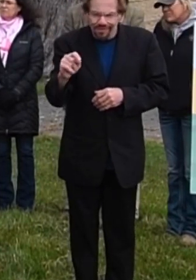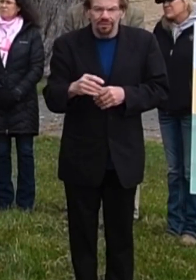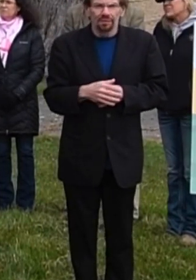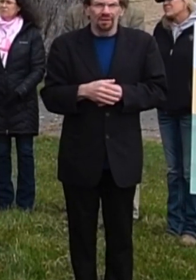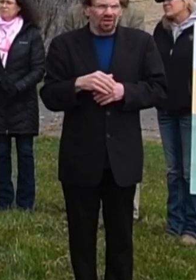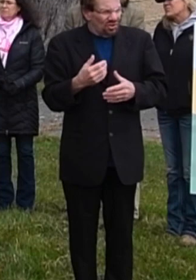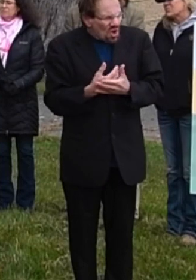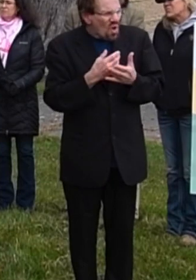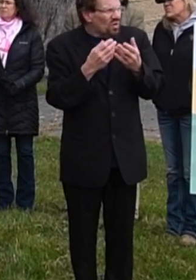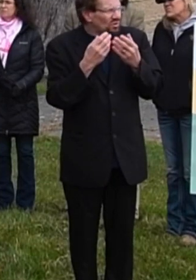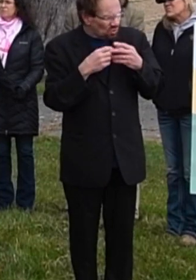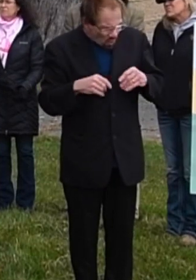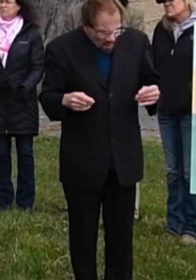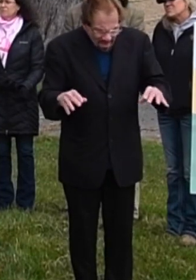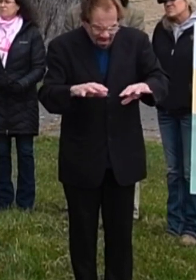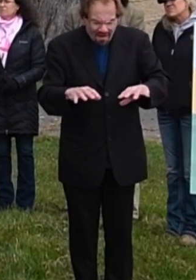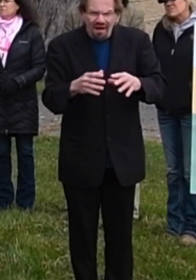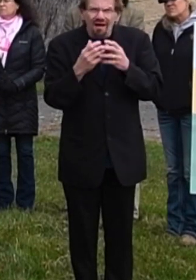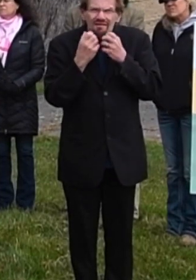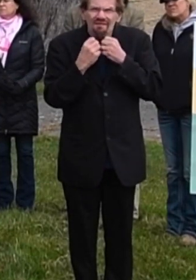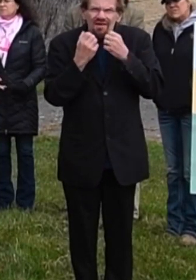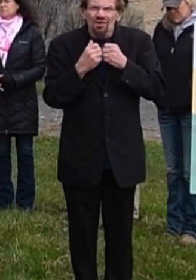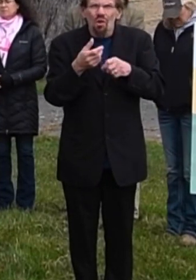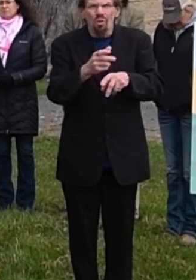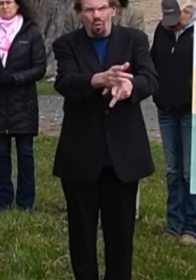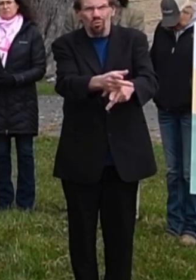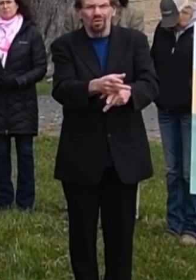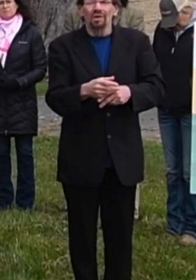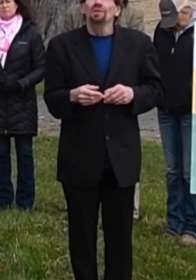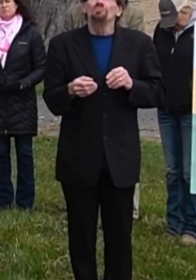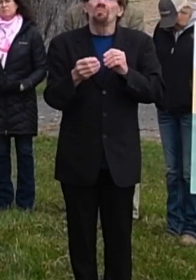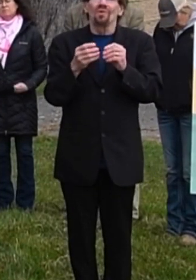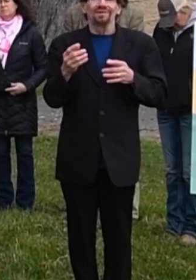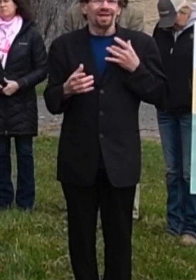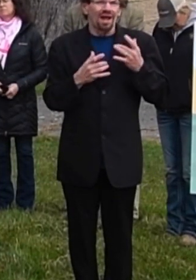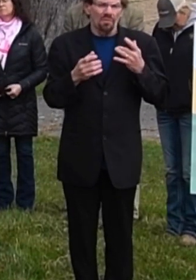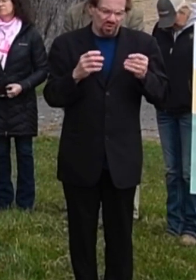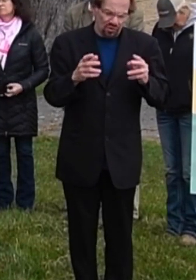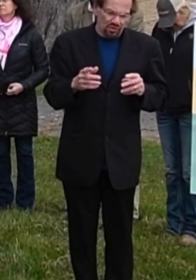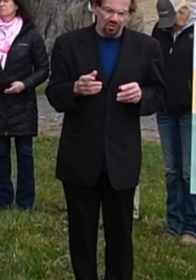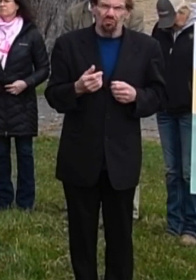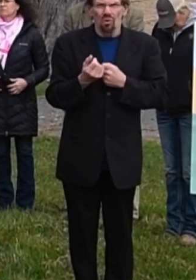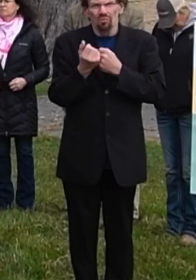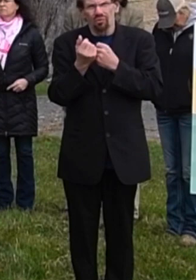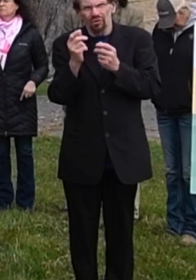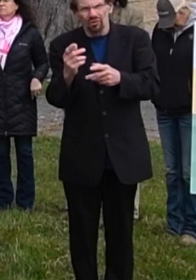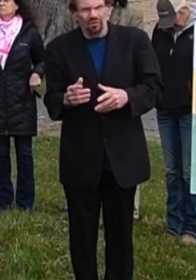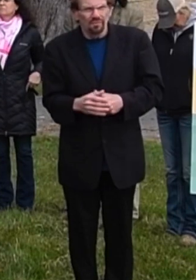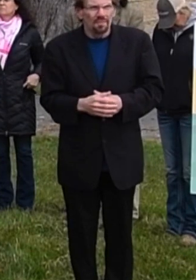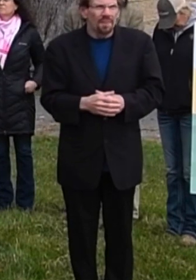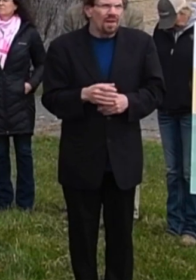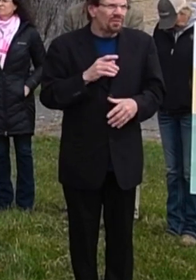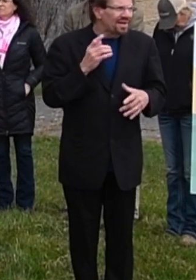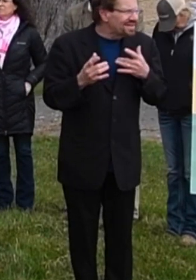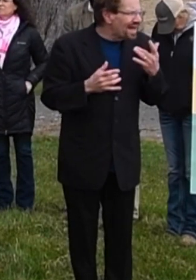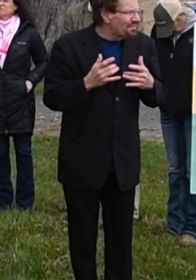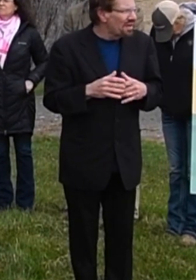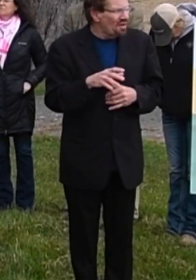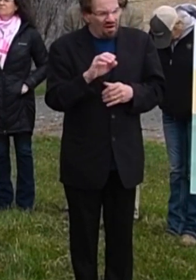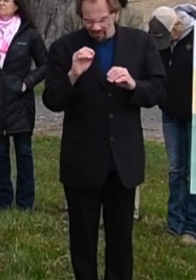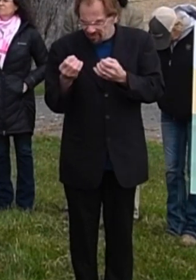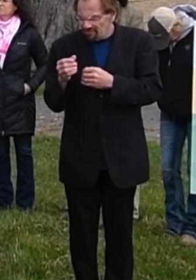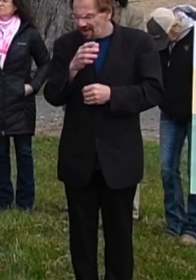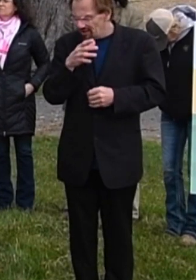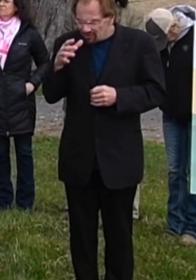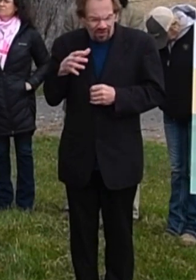BMP loans are exciting opportunities to support our producers. We're excited about the future of the Office of Agriculture and working closely with a